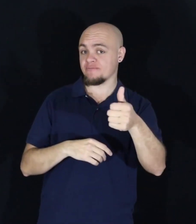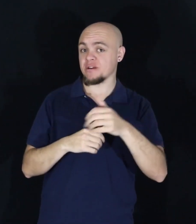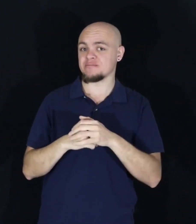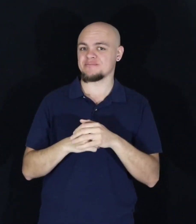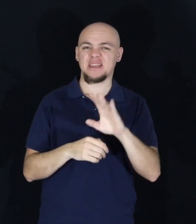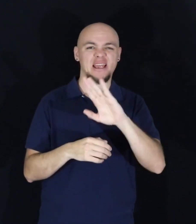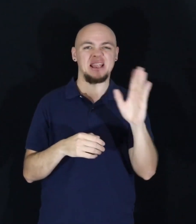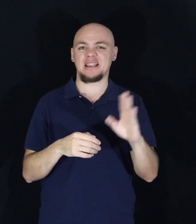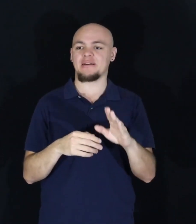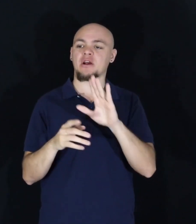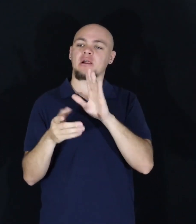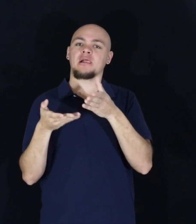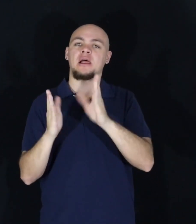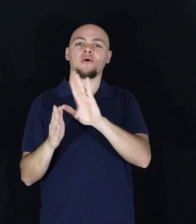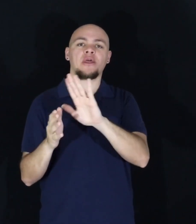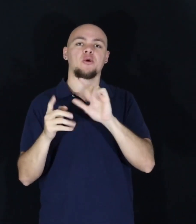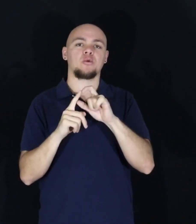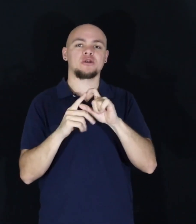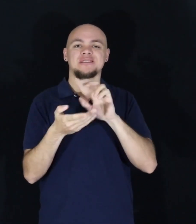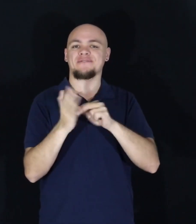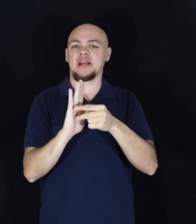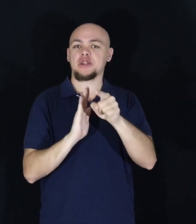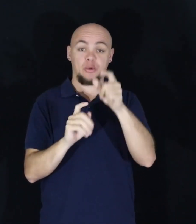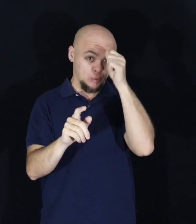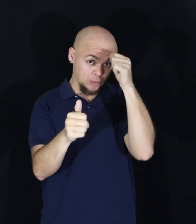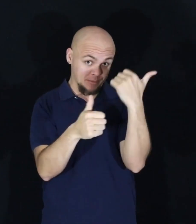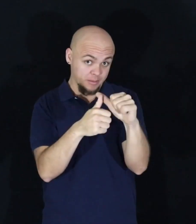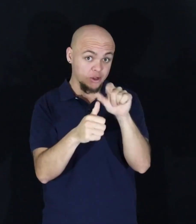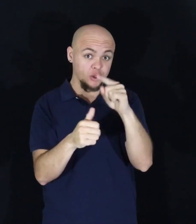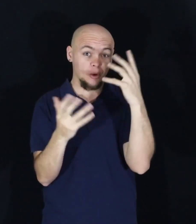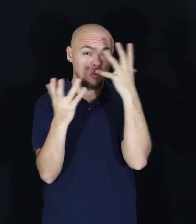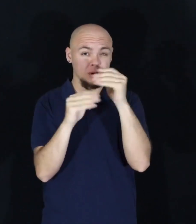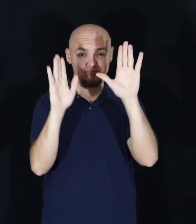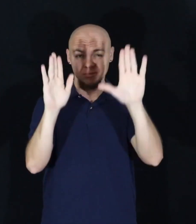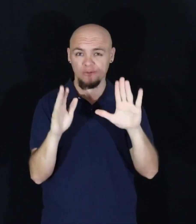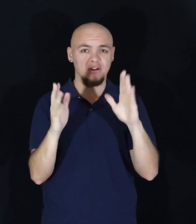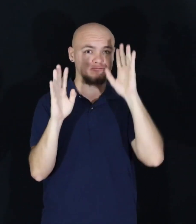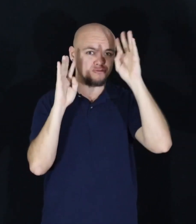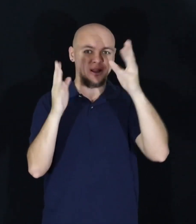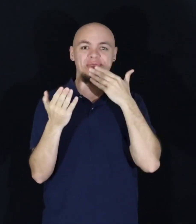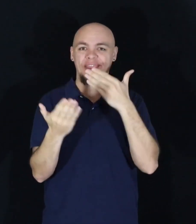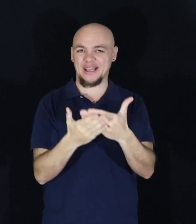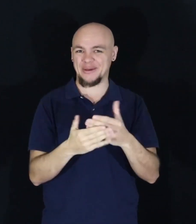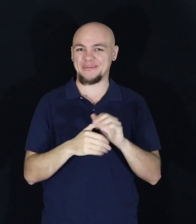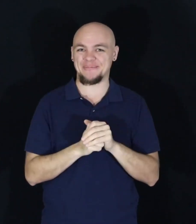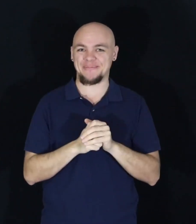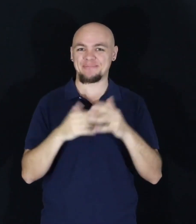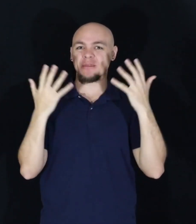and never let anyone's words define you. Remember, you're wonderfully and beautifully created. Thank you.